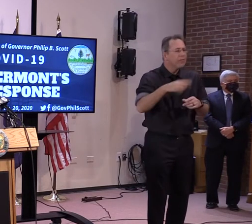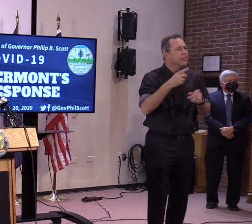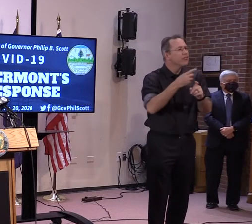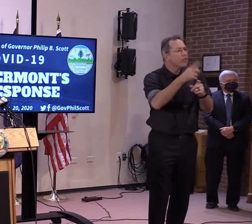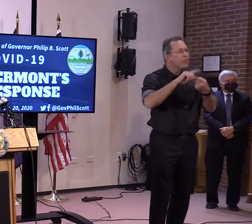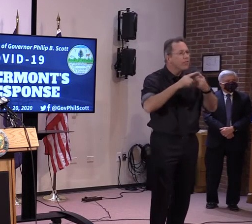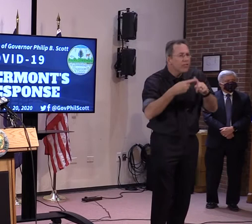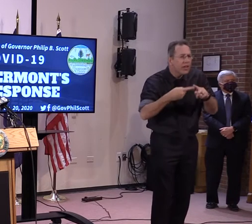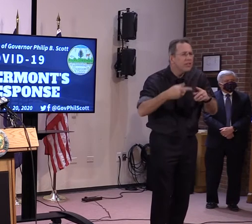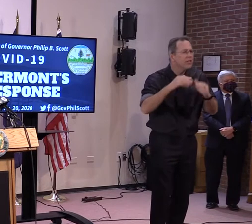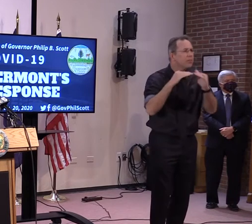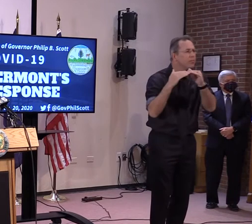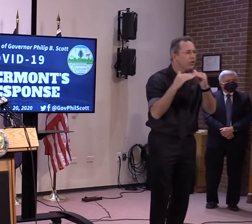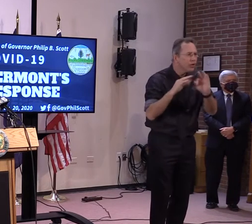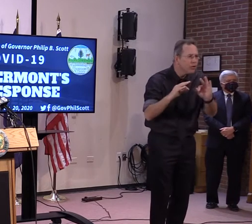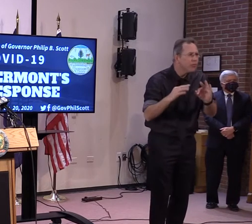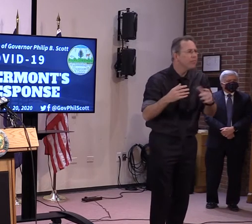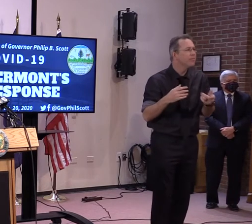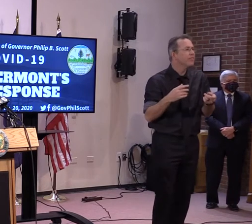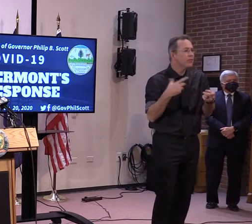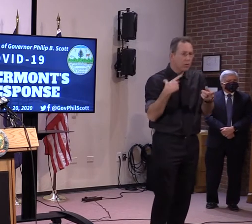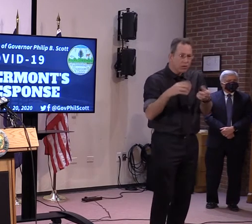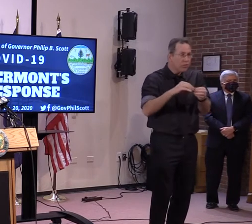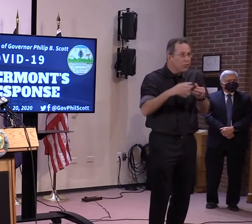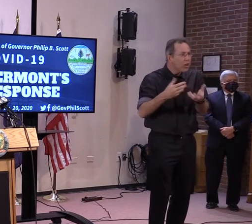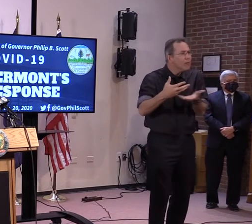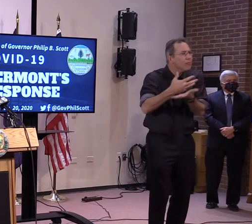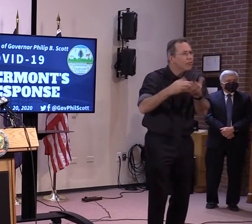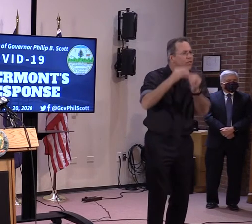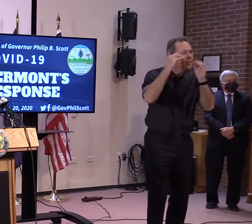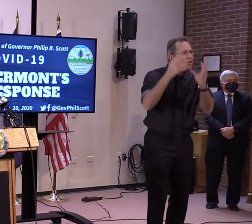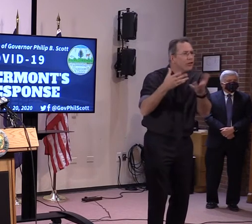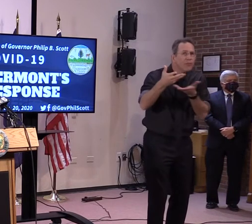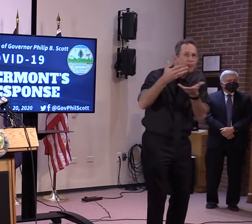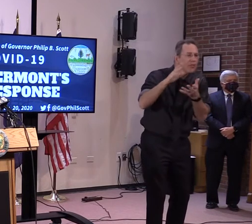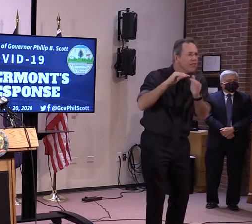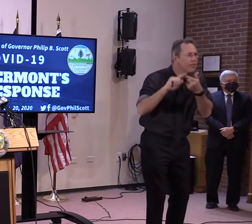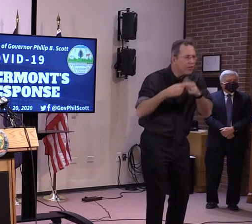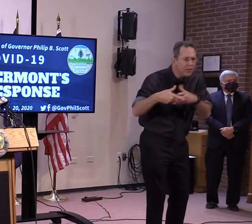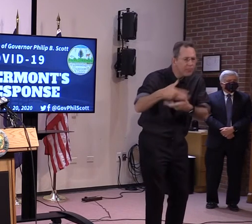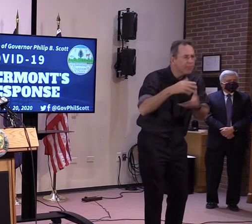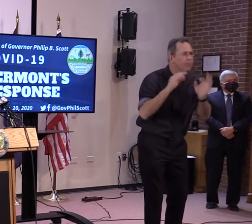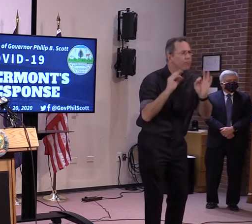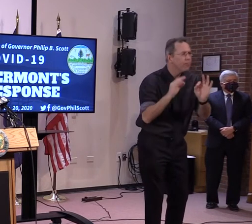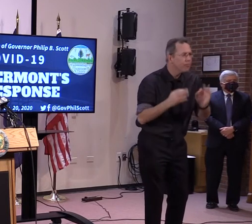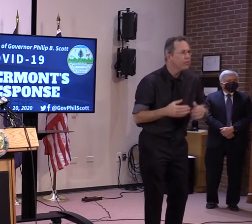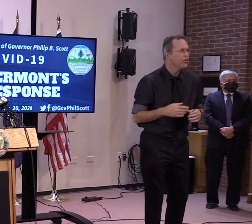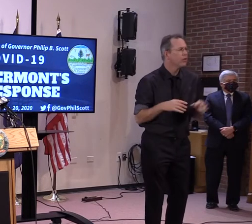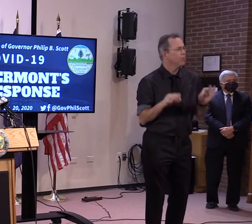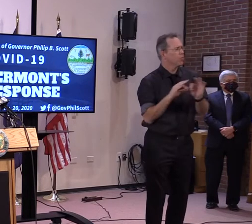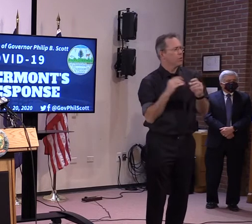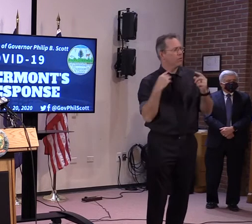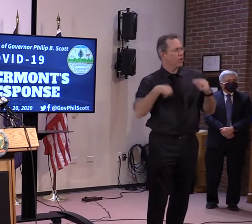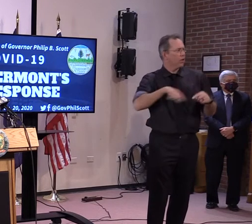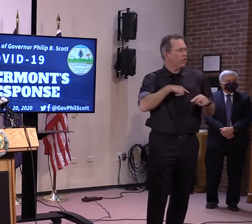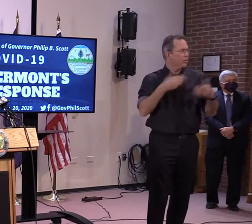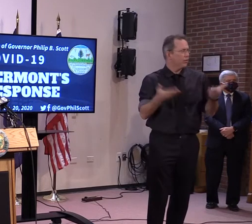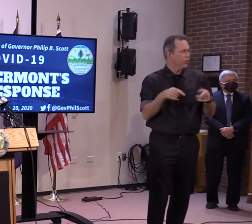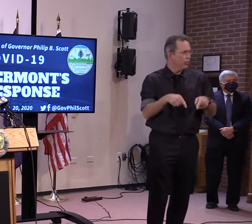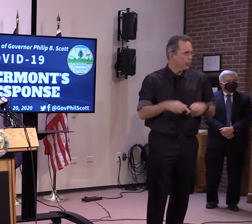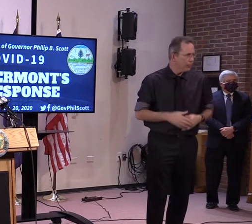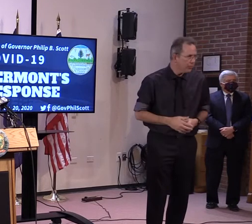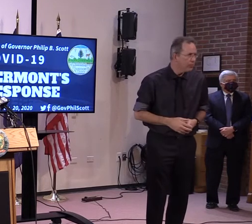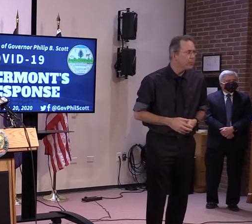from teachers, which is best delivered face-to-face, is one of our top priorities. So, to